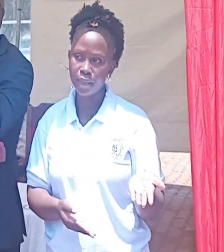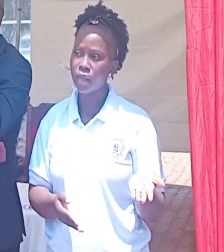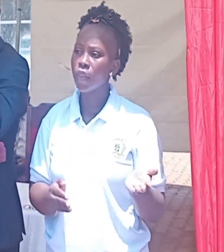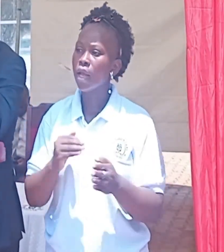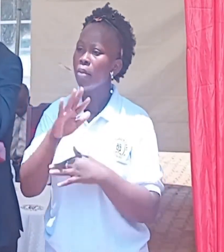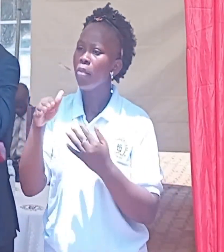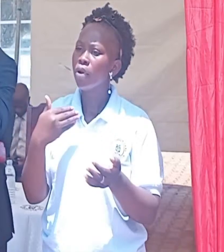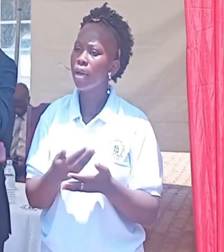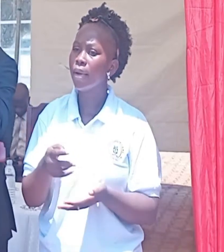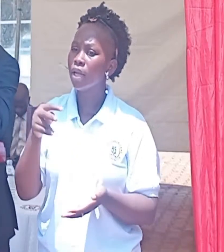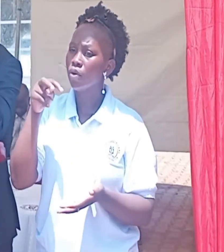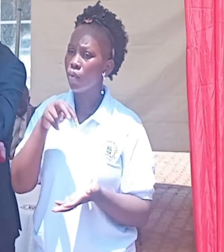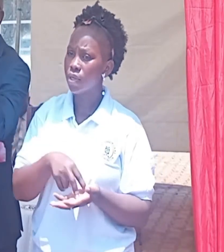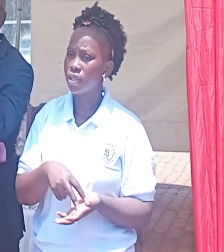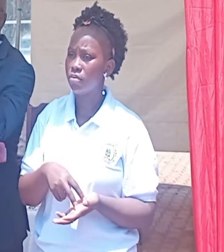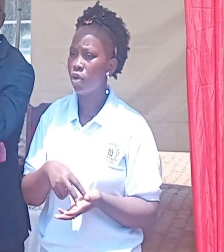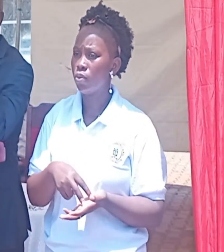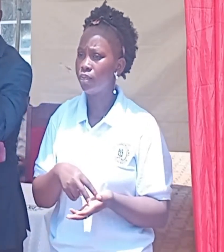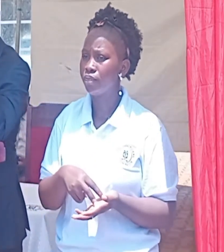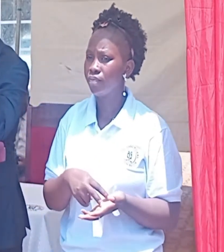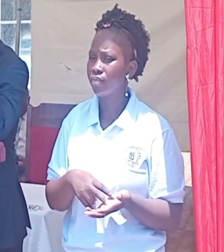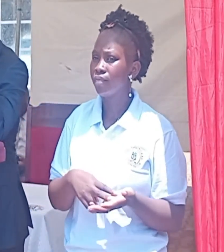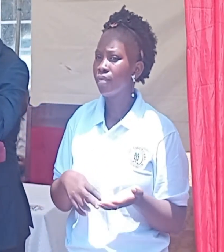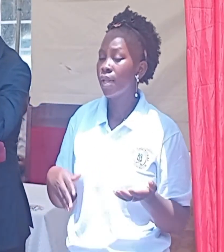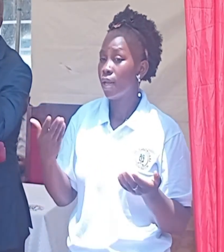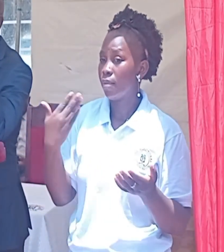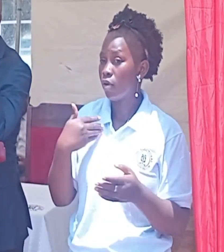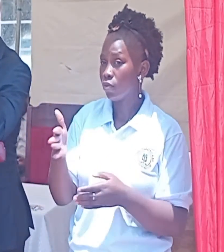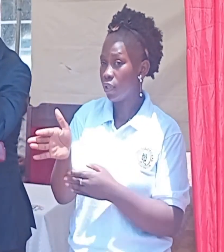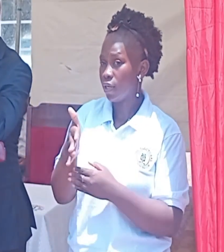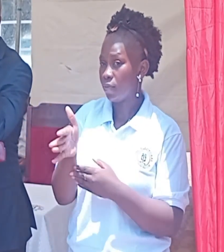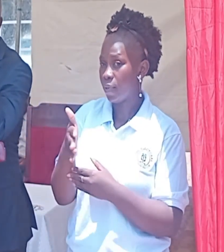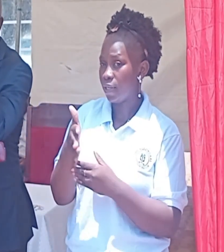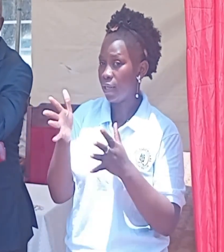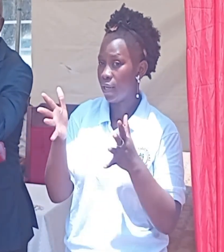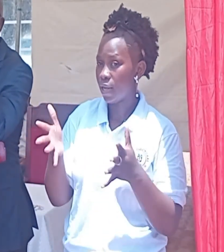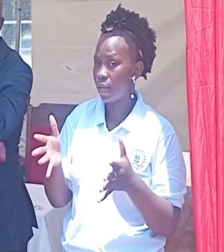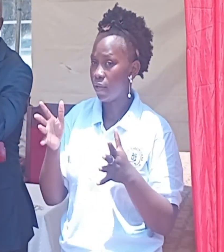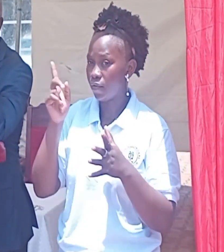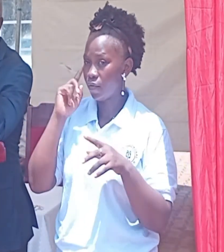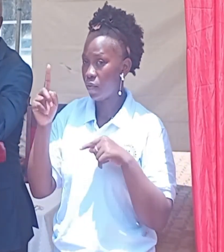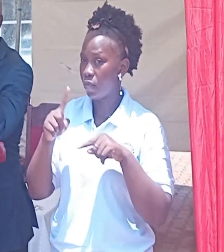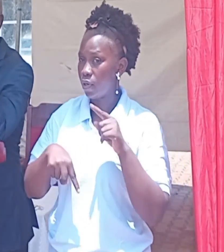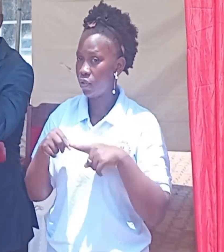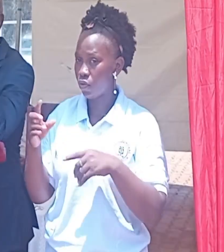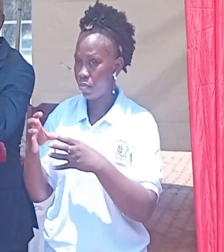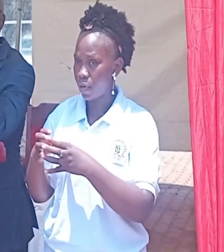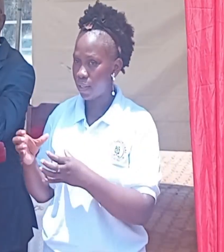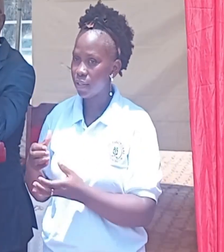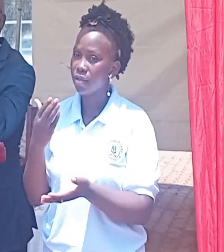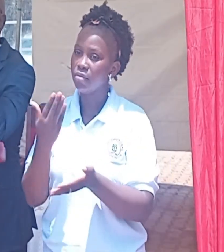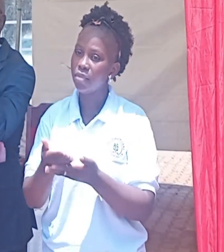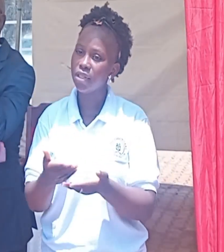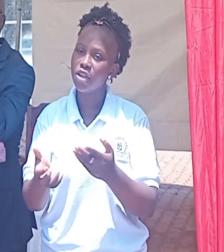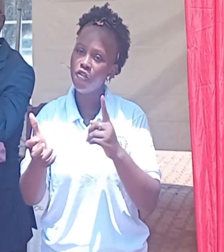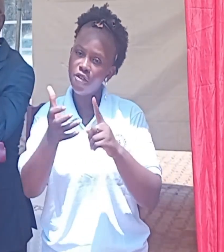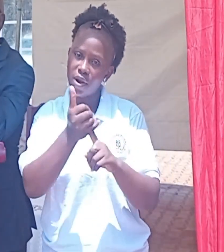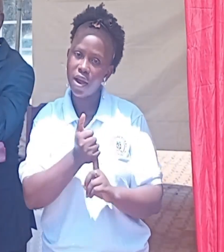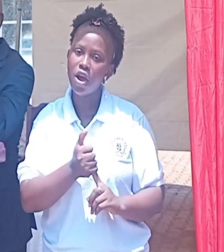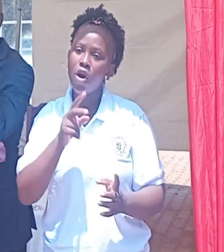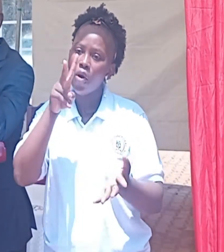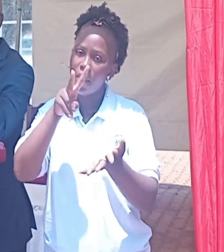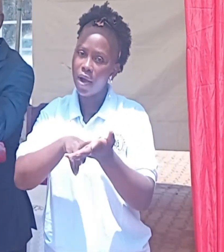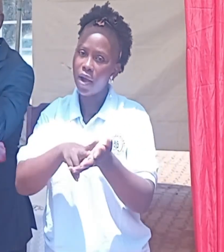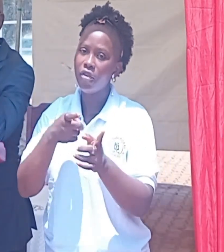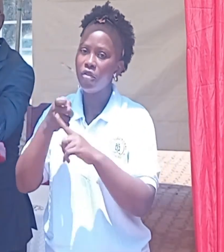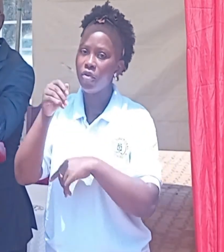Abo bonna bagenda kwesimbawo nga bakutte bendera ly'ekibiina, funa obukakafu kuva